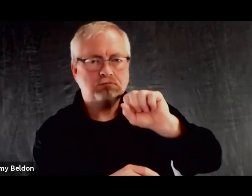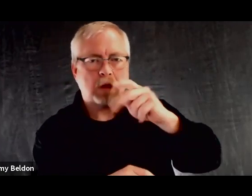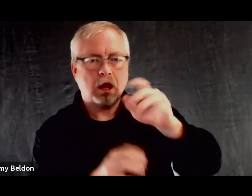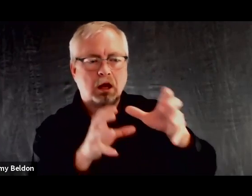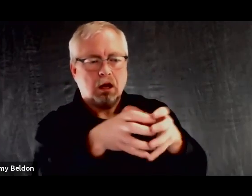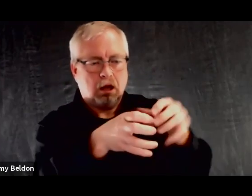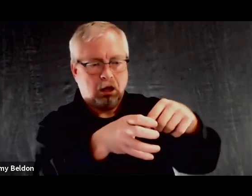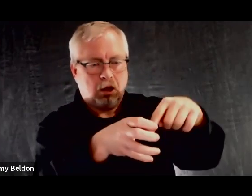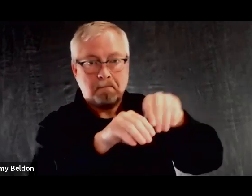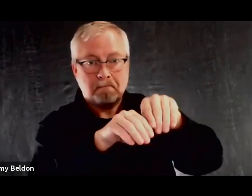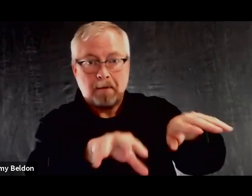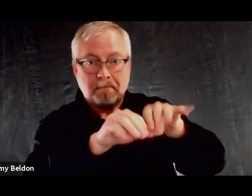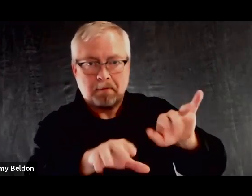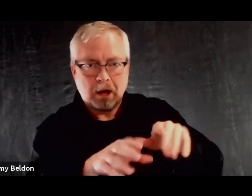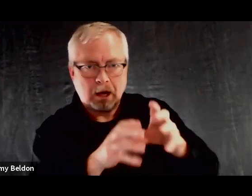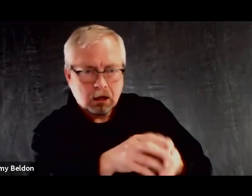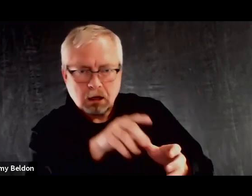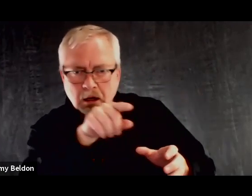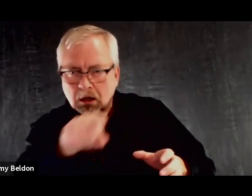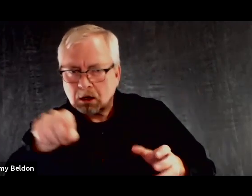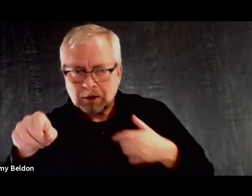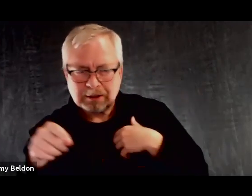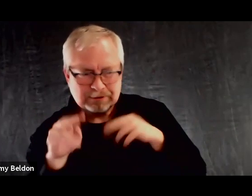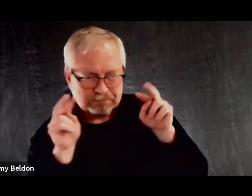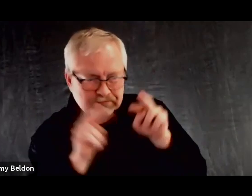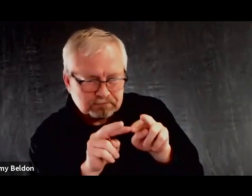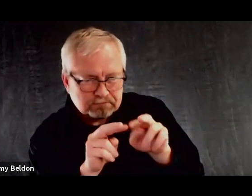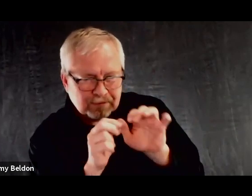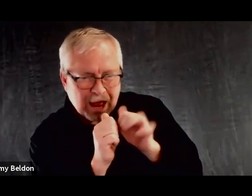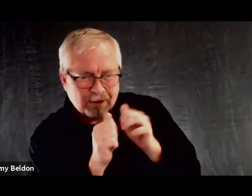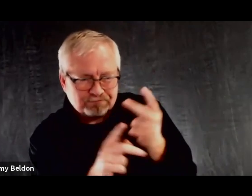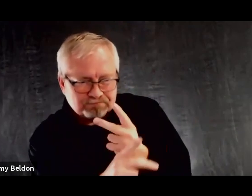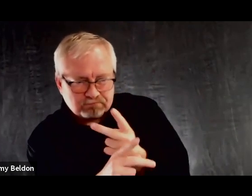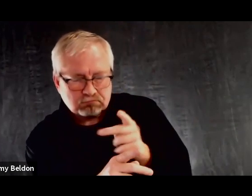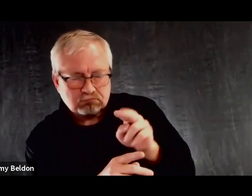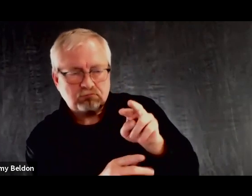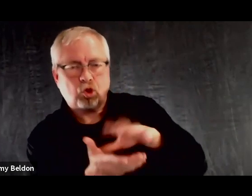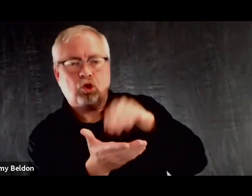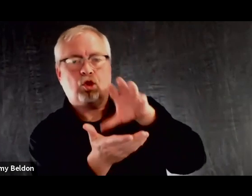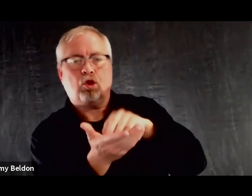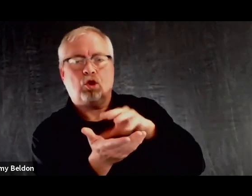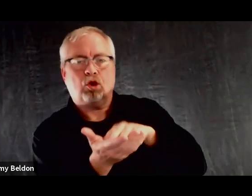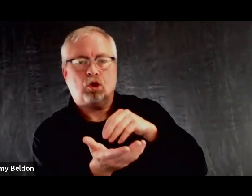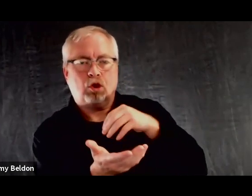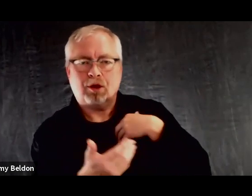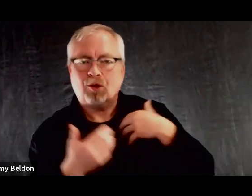on those as fast as we can. So we just keep saying we don't want to assume that just because